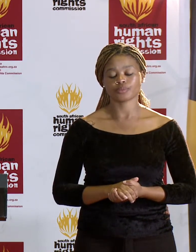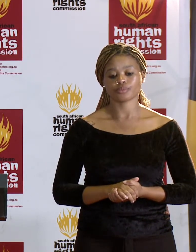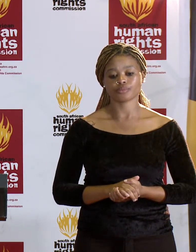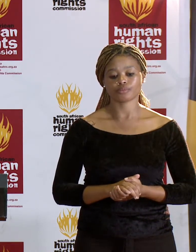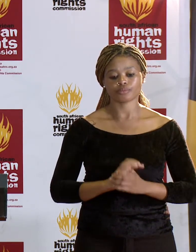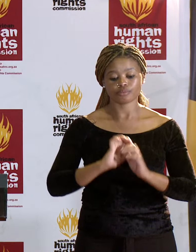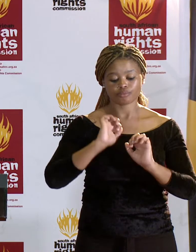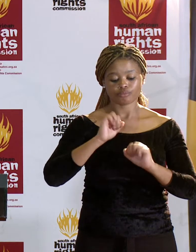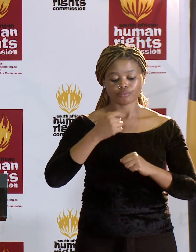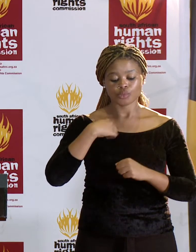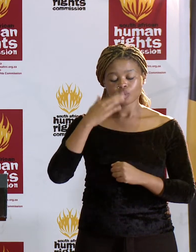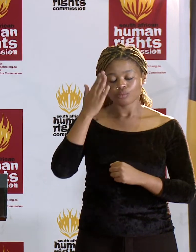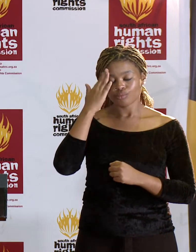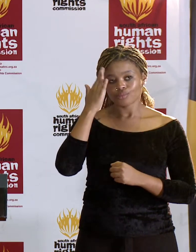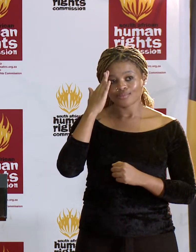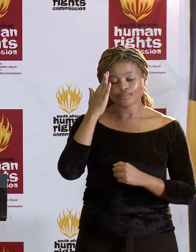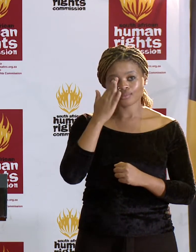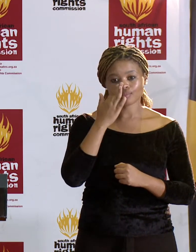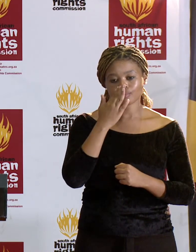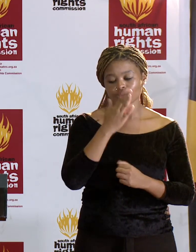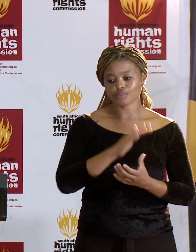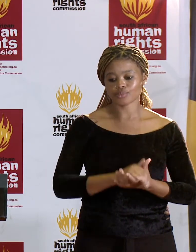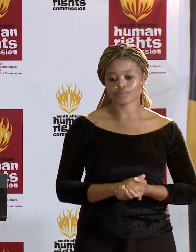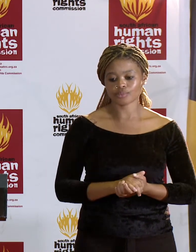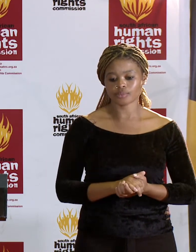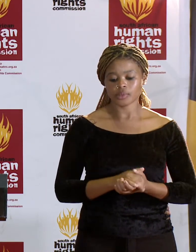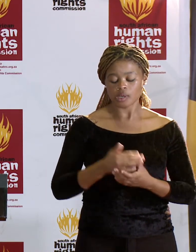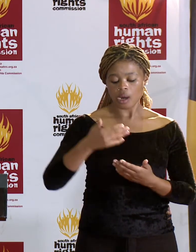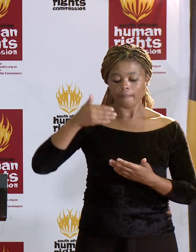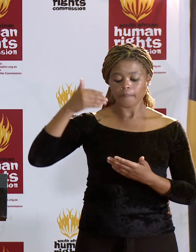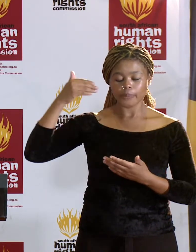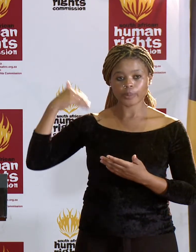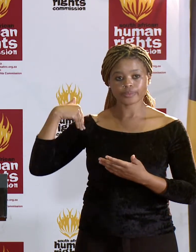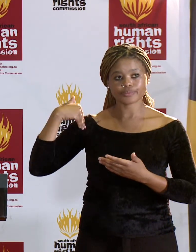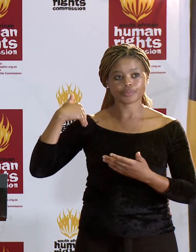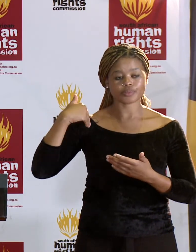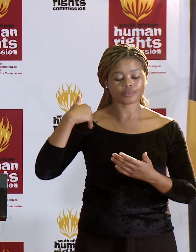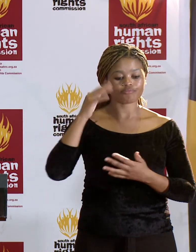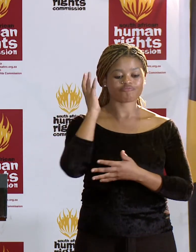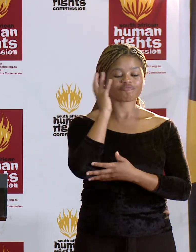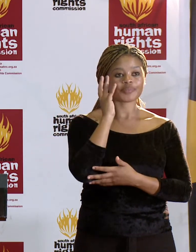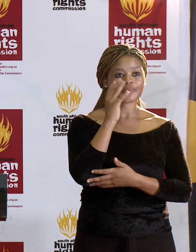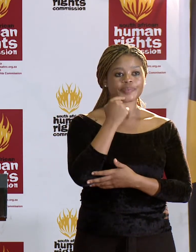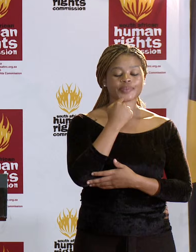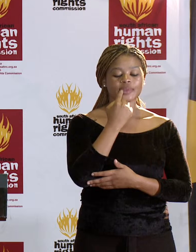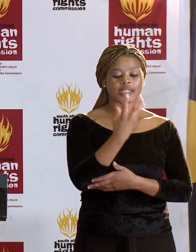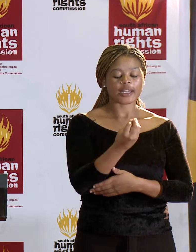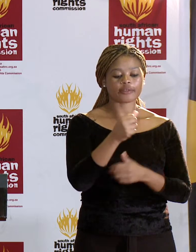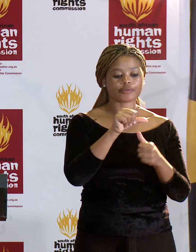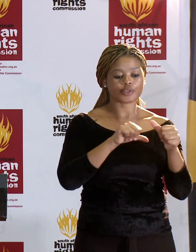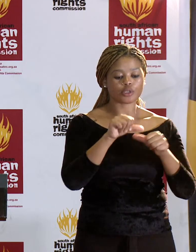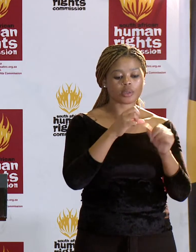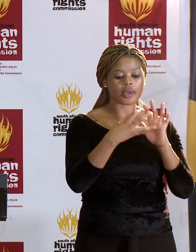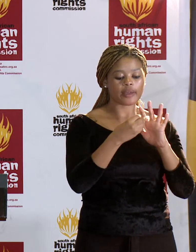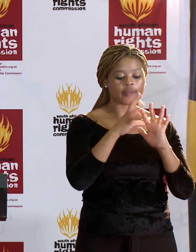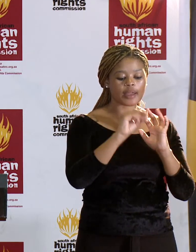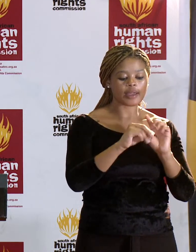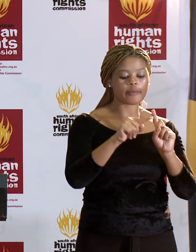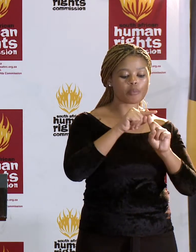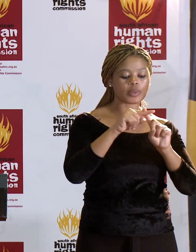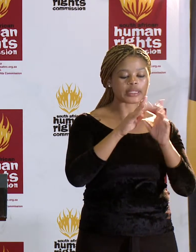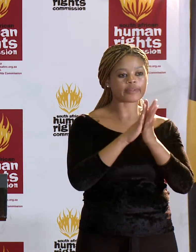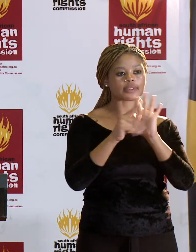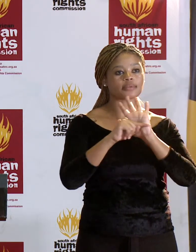We know, and few or previous speakers have mentioned that social media can have positives and